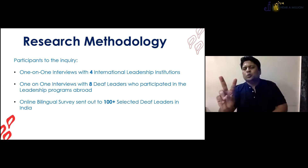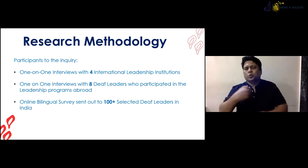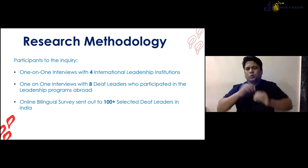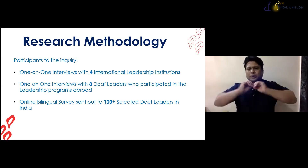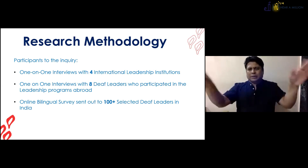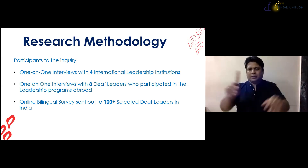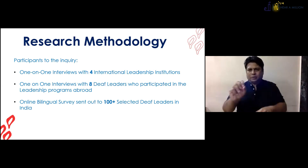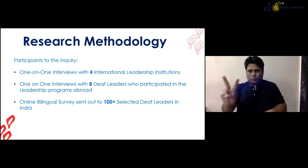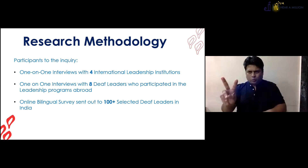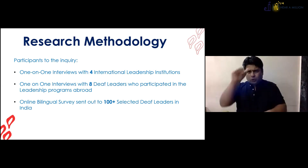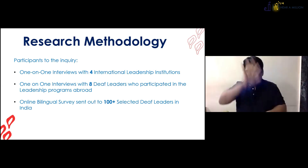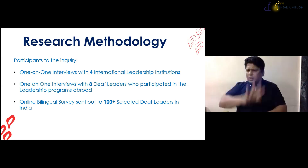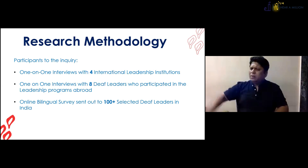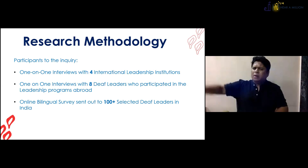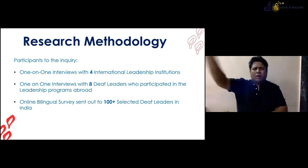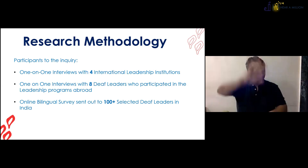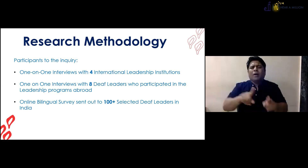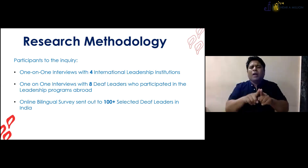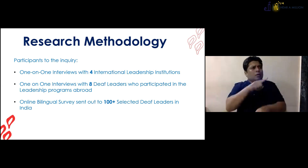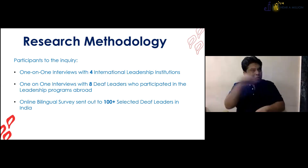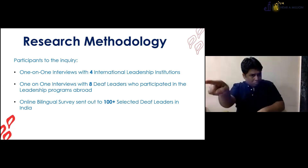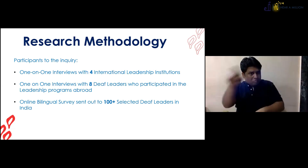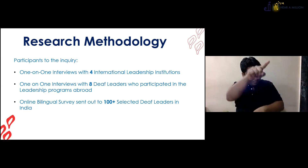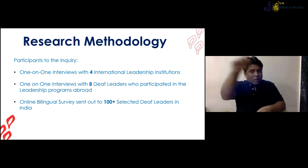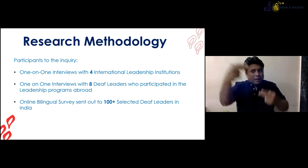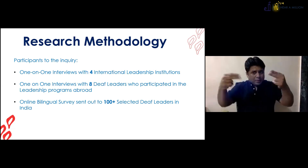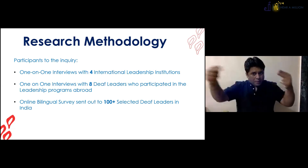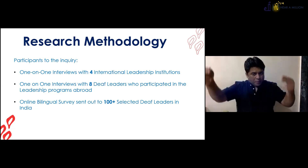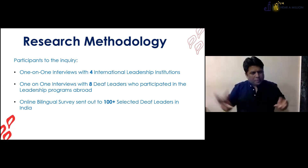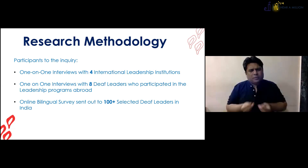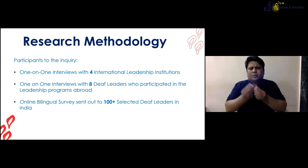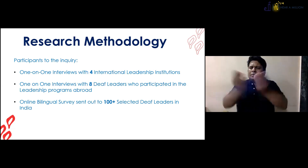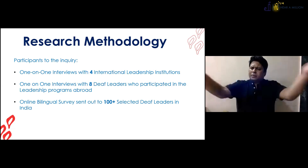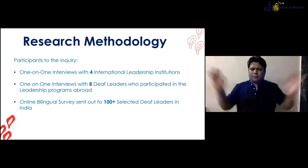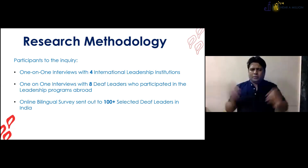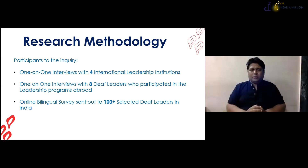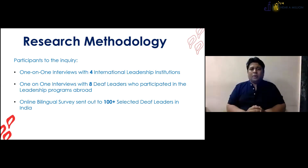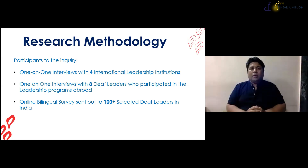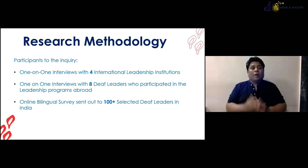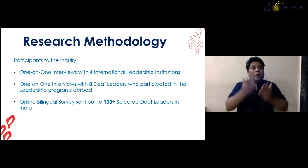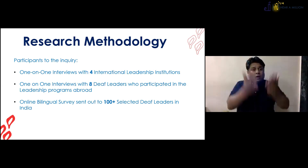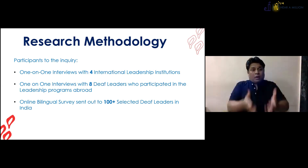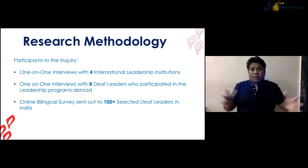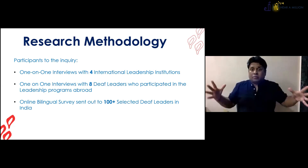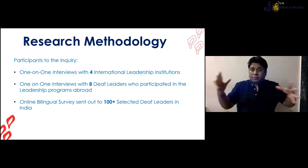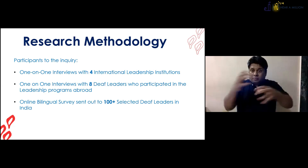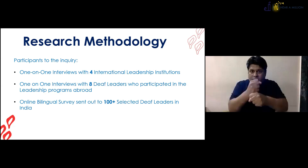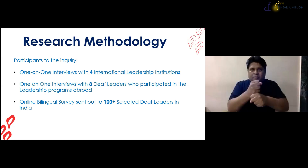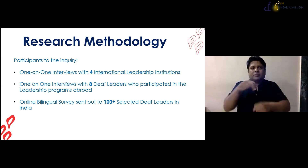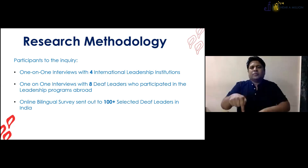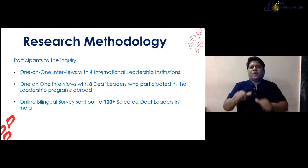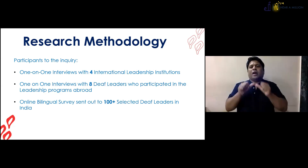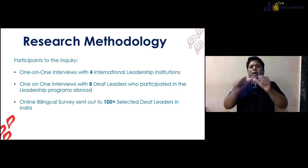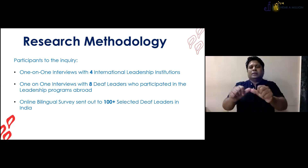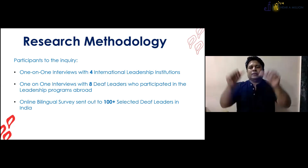people, 102 people, okay, we across India. And we did have names, and we found out, we prepared a list and we